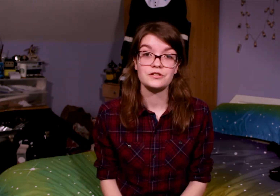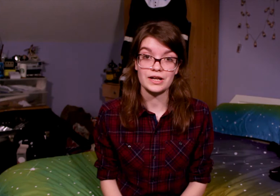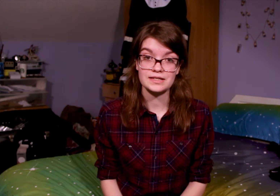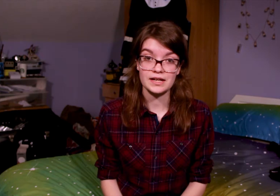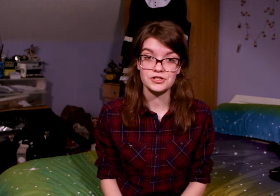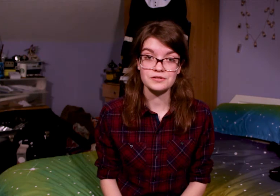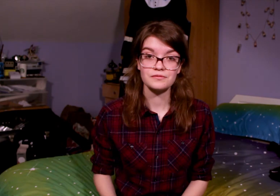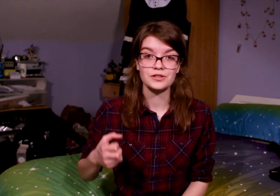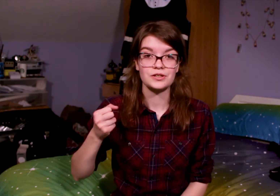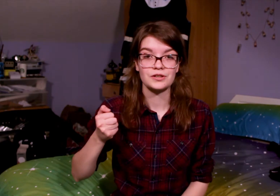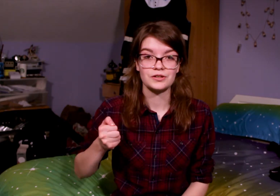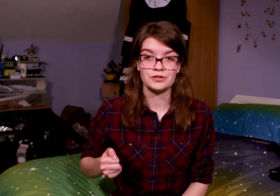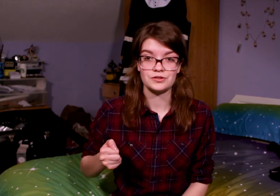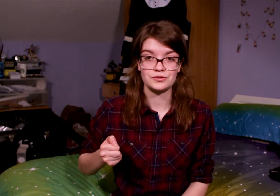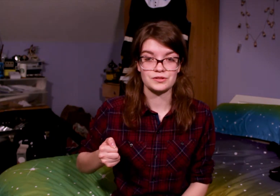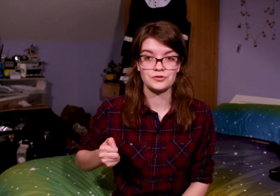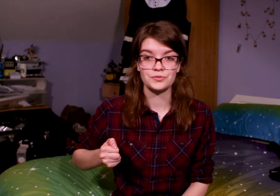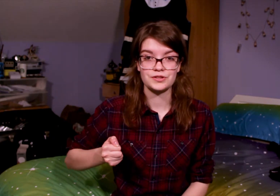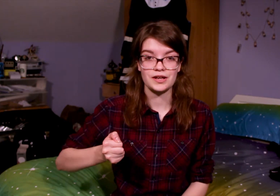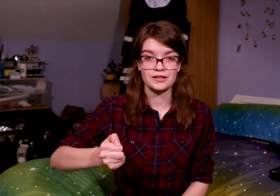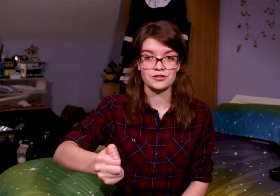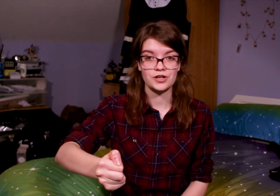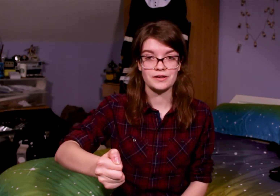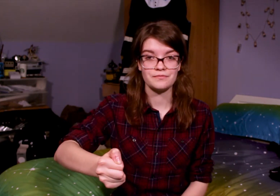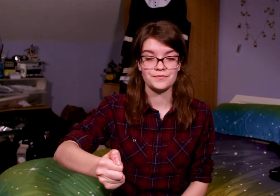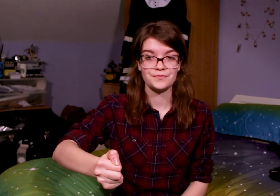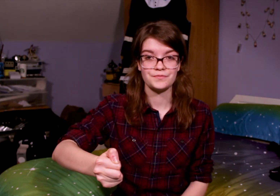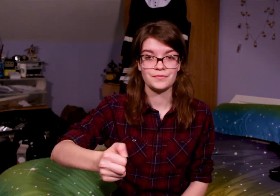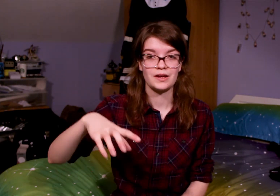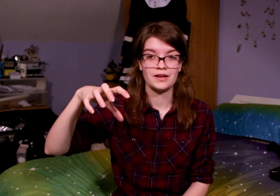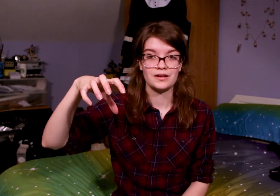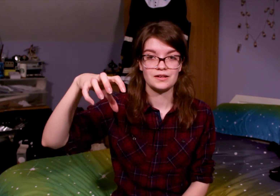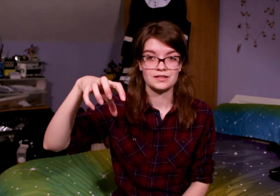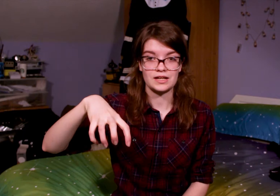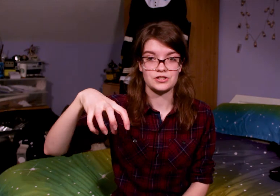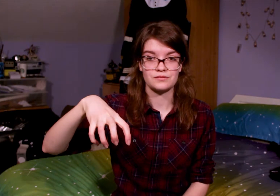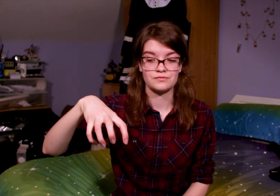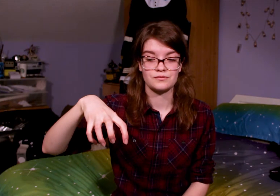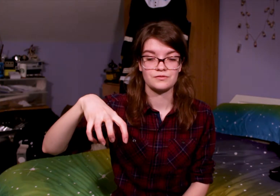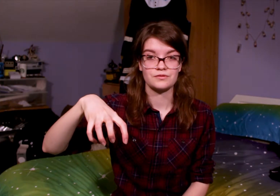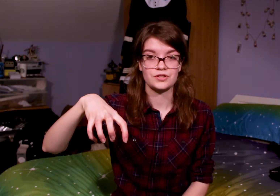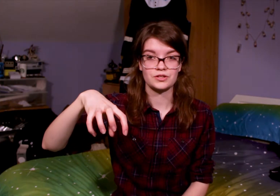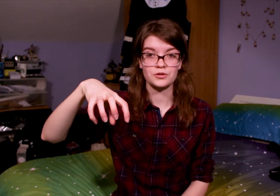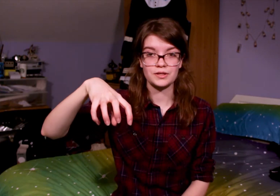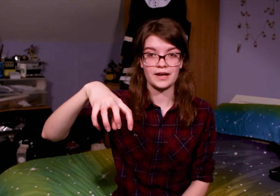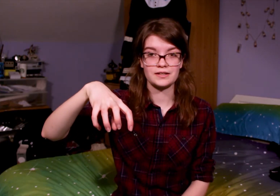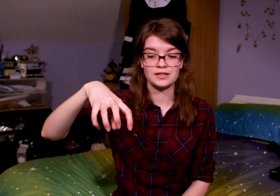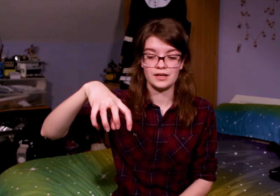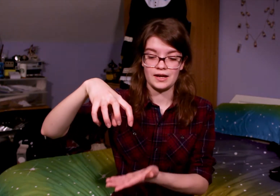train station, use your normal sign, train, station. So it's a clawed hand